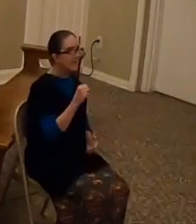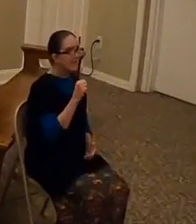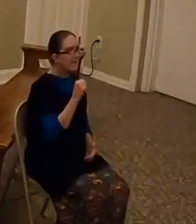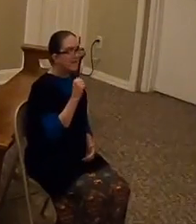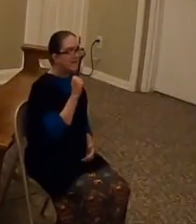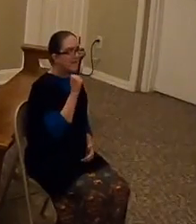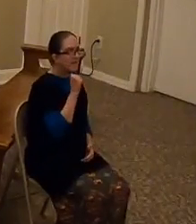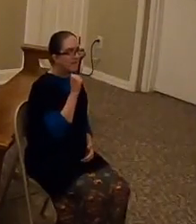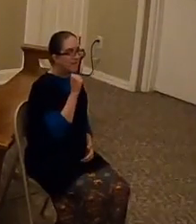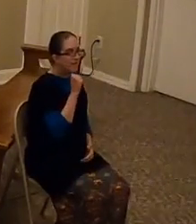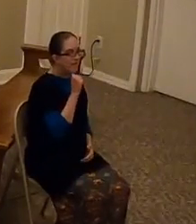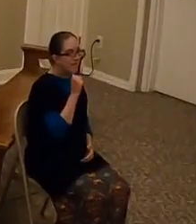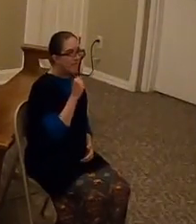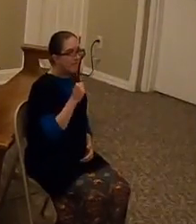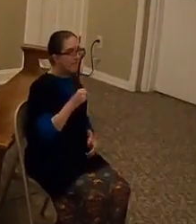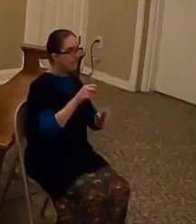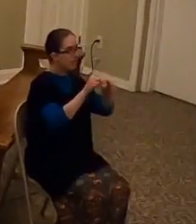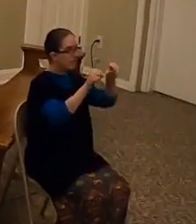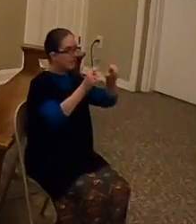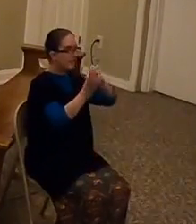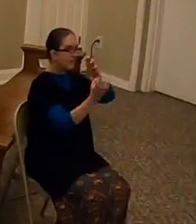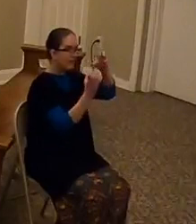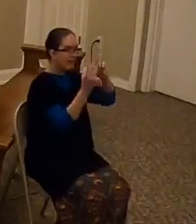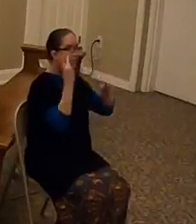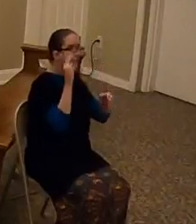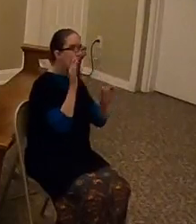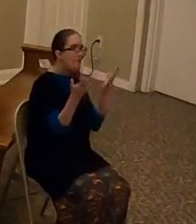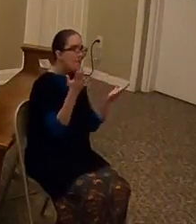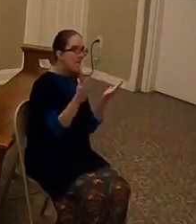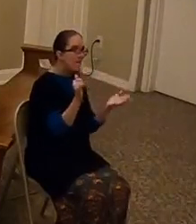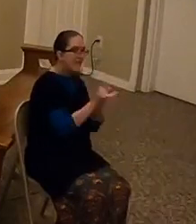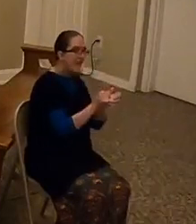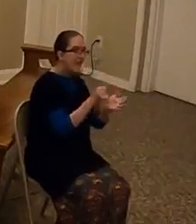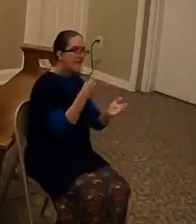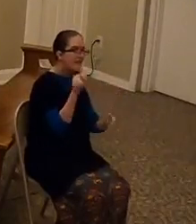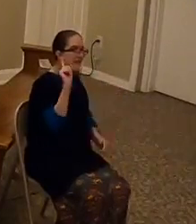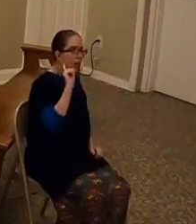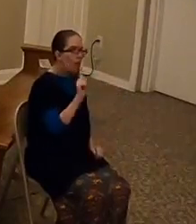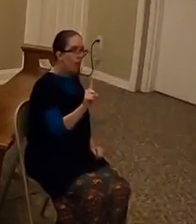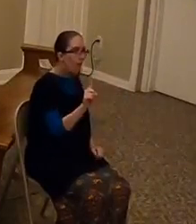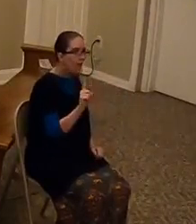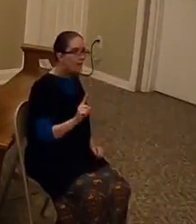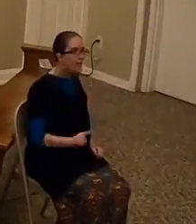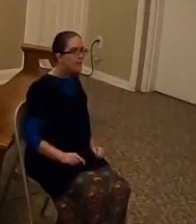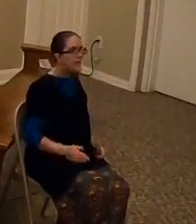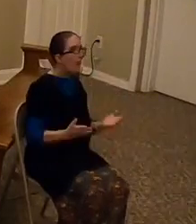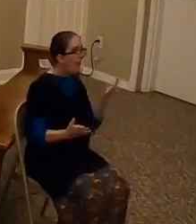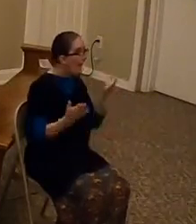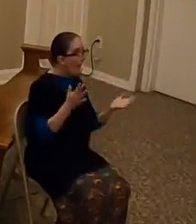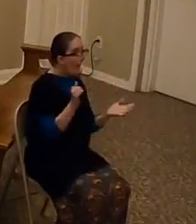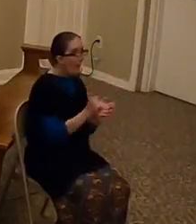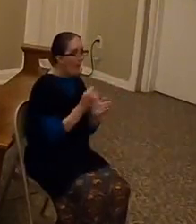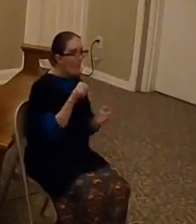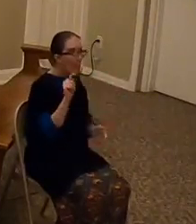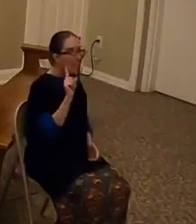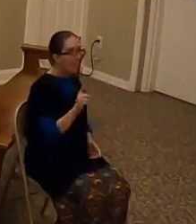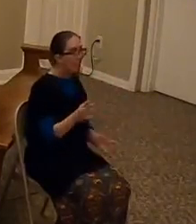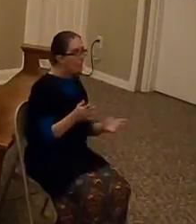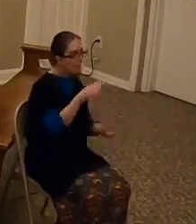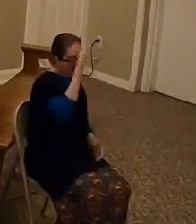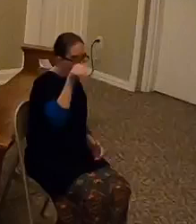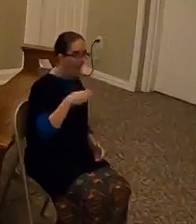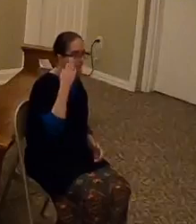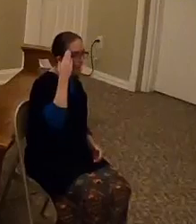unusual cloud, and I'll just keep watching that cloud. I'm thinking, maybe that's it. Maybe that's the one. Hallelujah. Maybe that's the one. You never